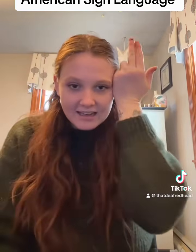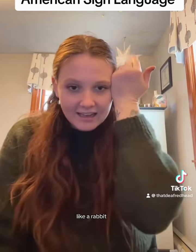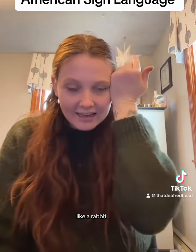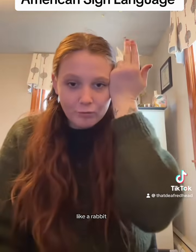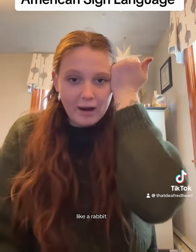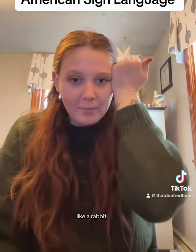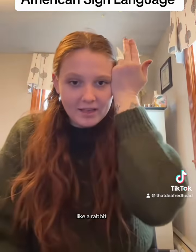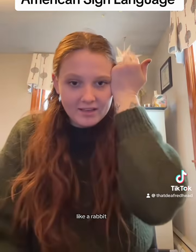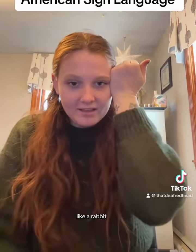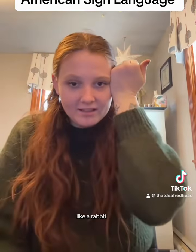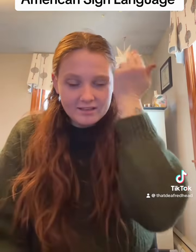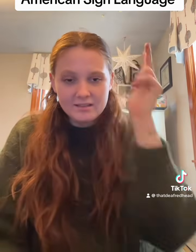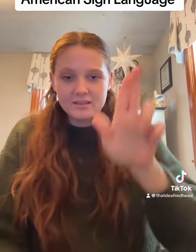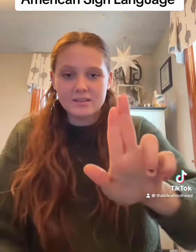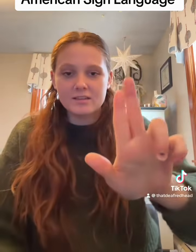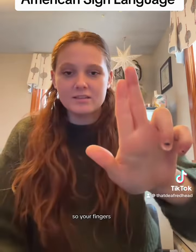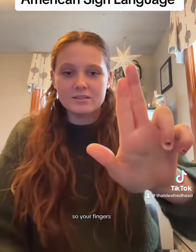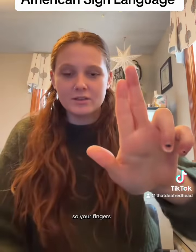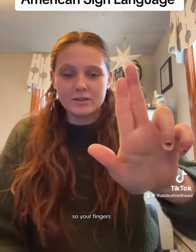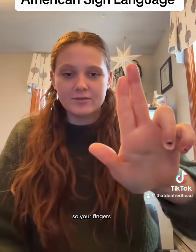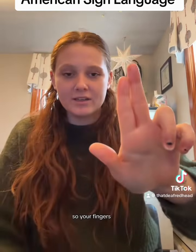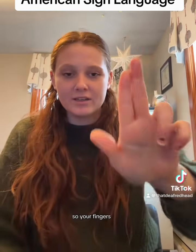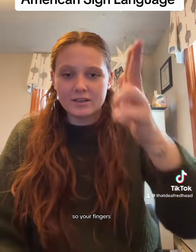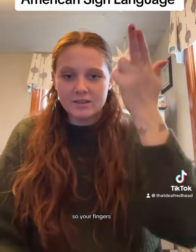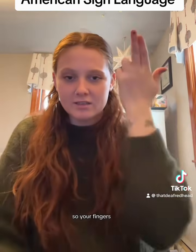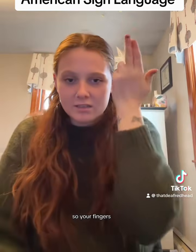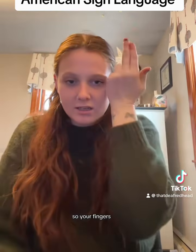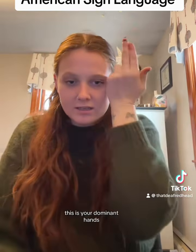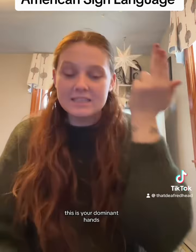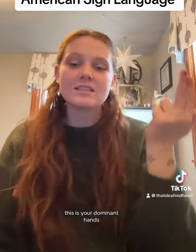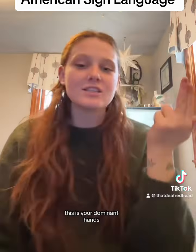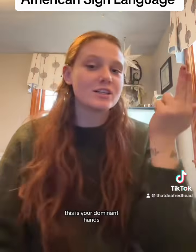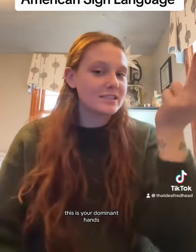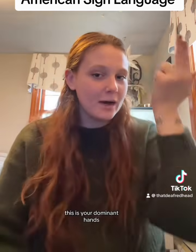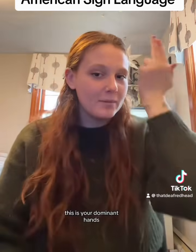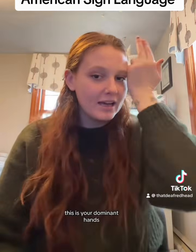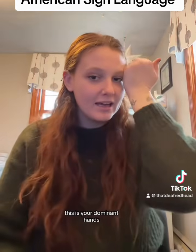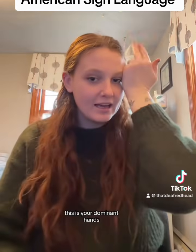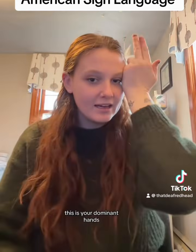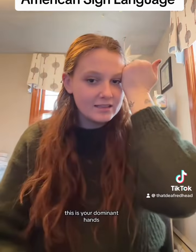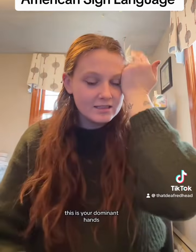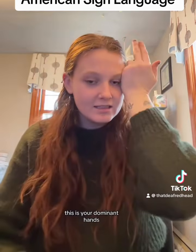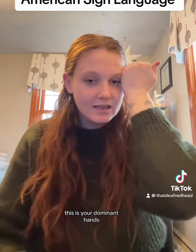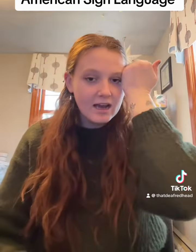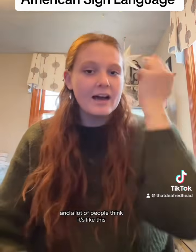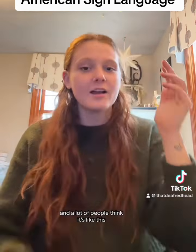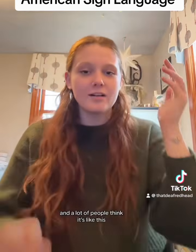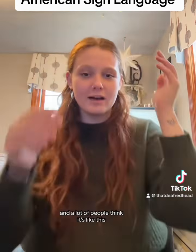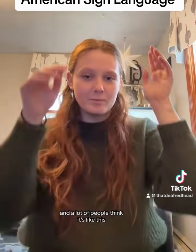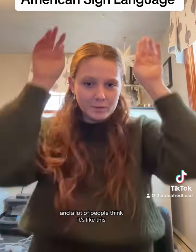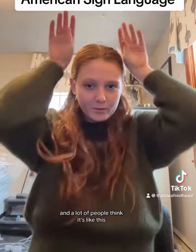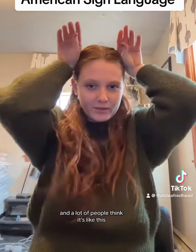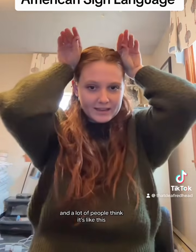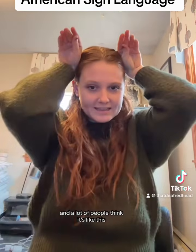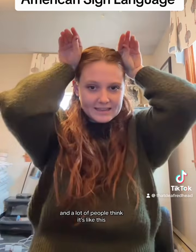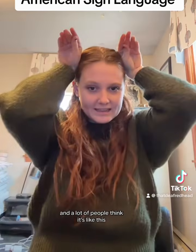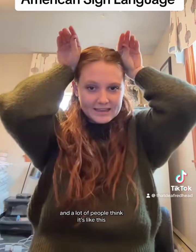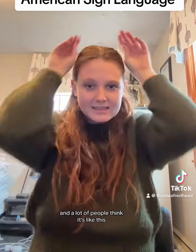a rabbit. So your fingers, this is your dominant hand. I know a lot of people think it's like this,